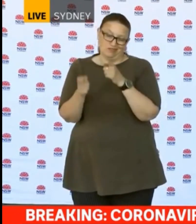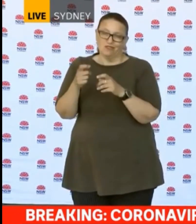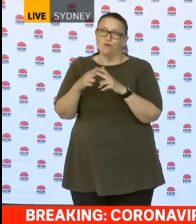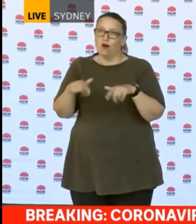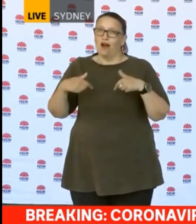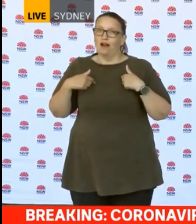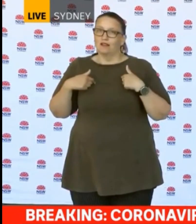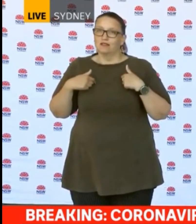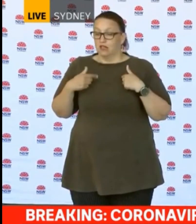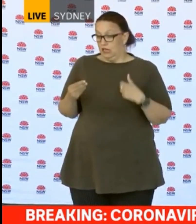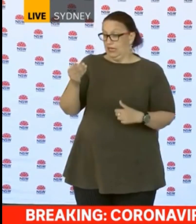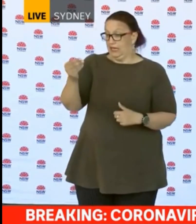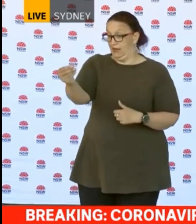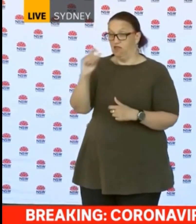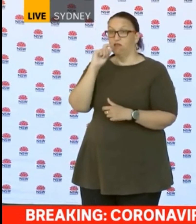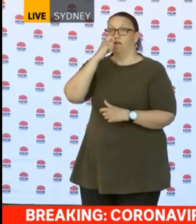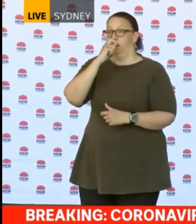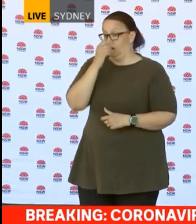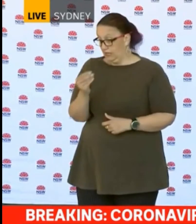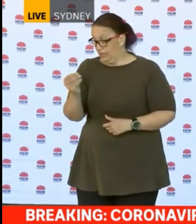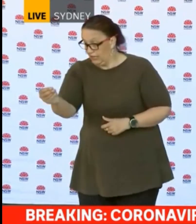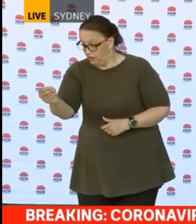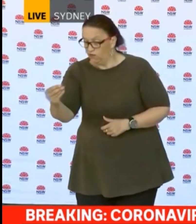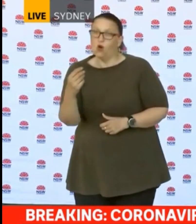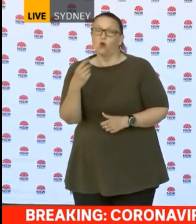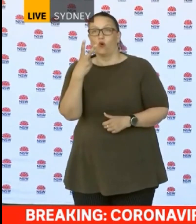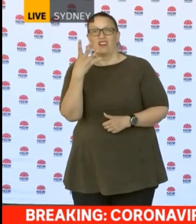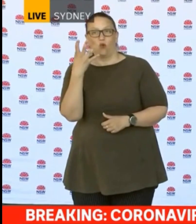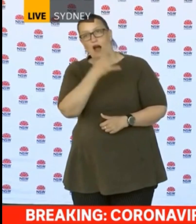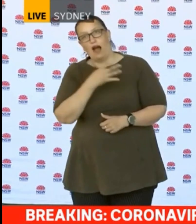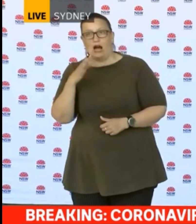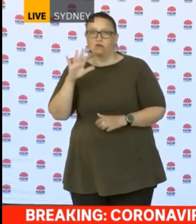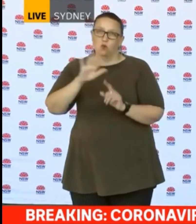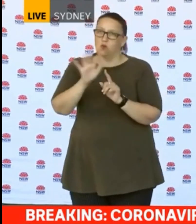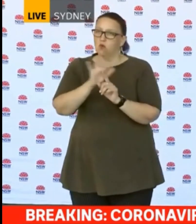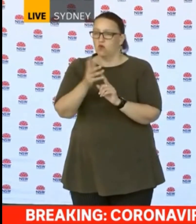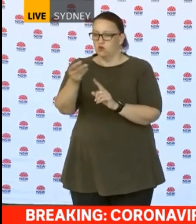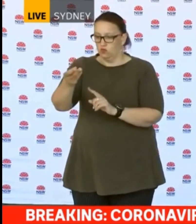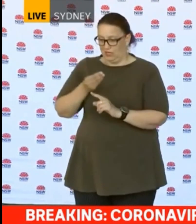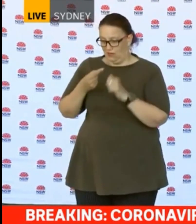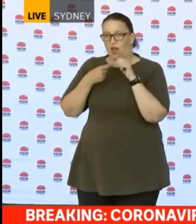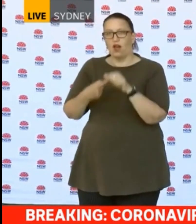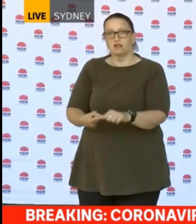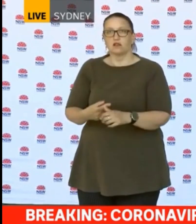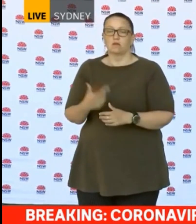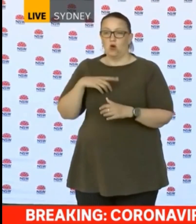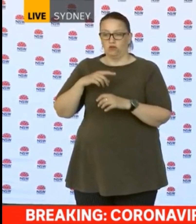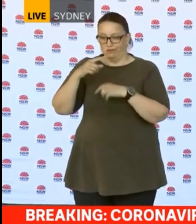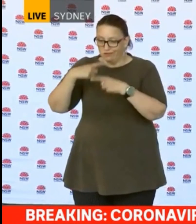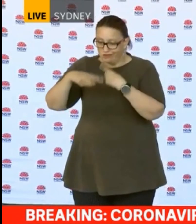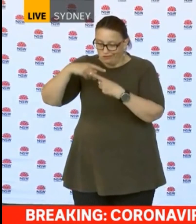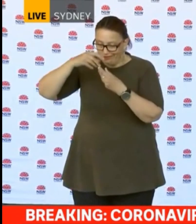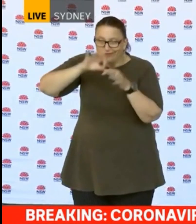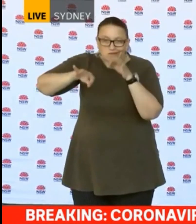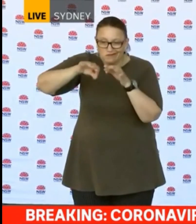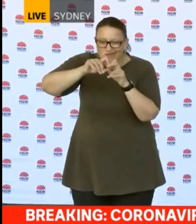does take about 24 to 48 hours to get that genome sequencing back. We're advised that those results will be